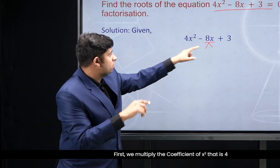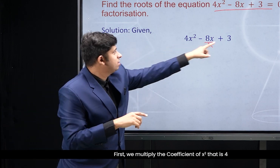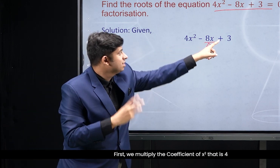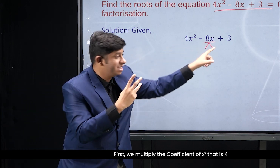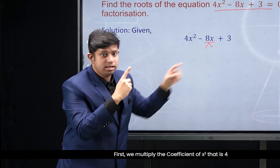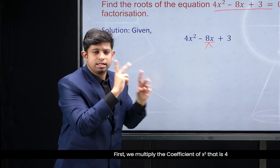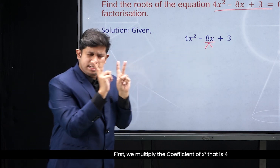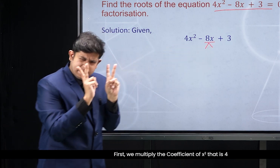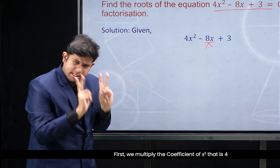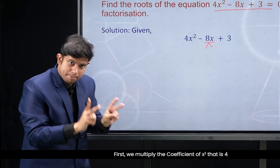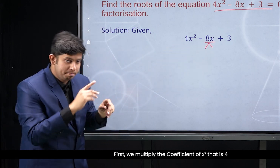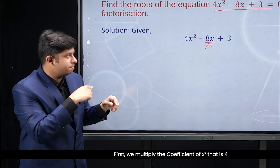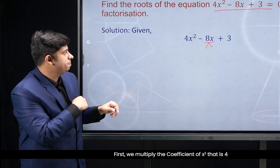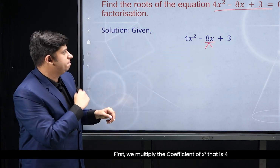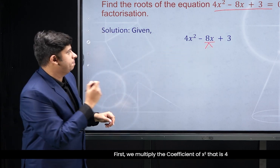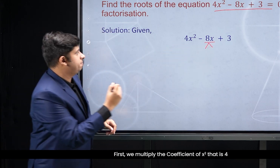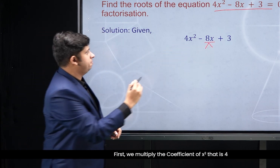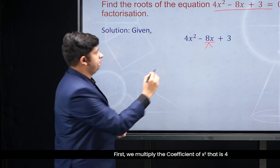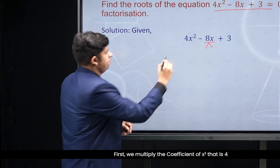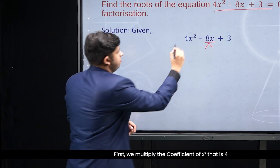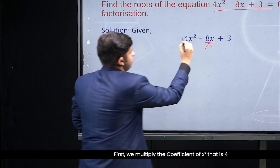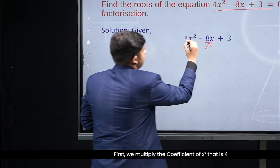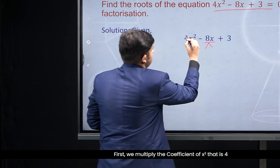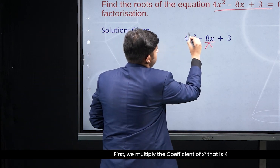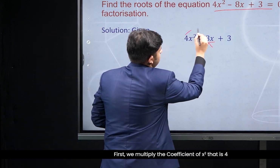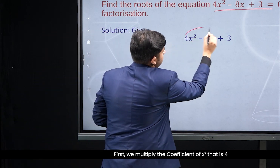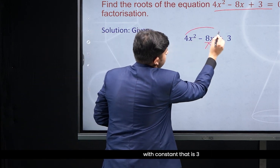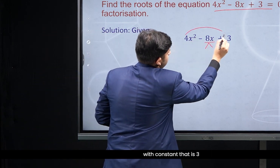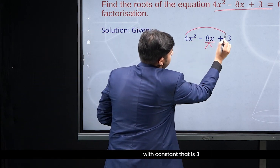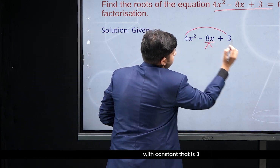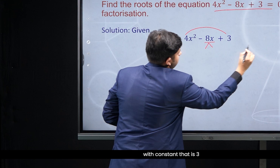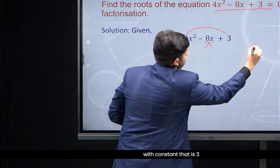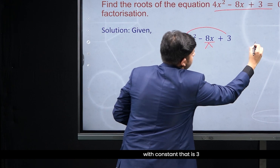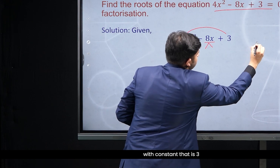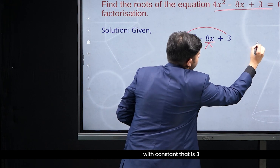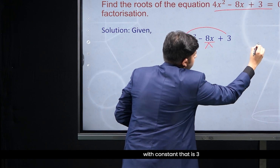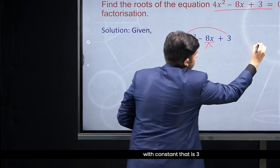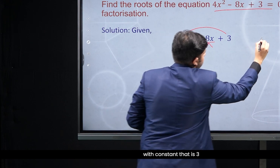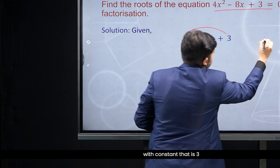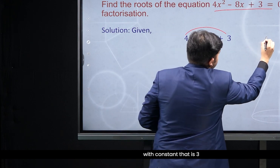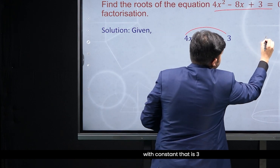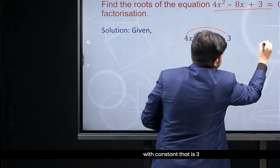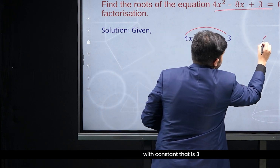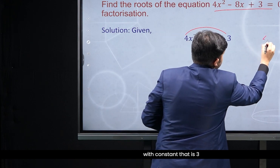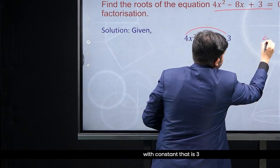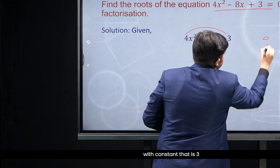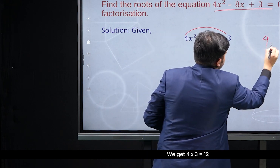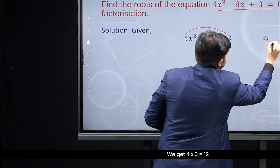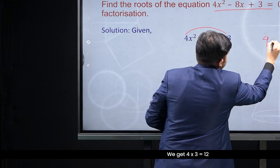First, we multiply the coefficient of x square, that is 4, with constant, that is 3. We get